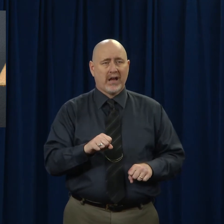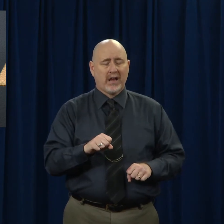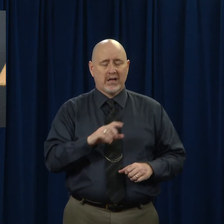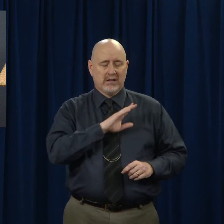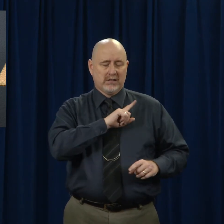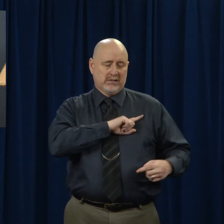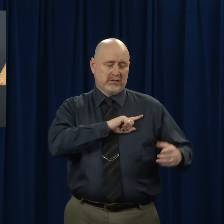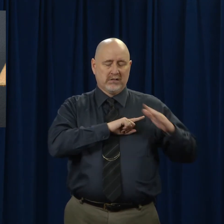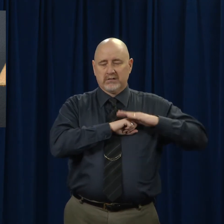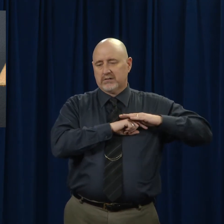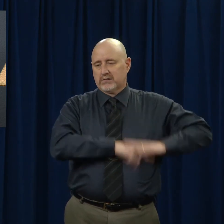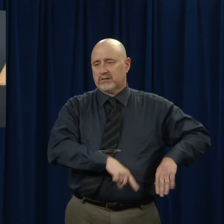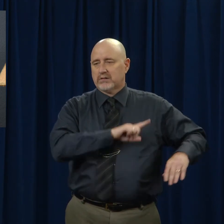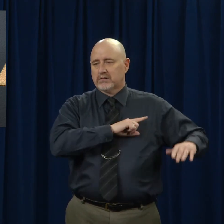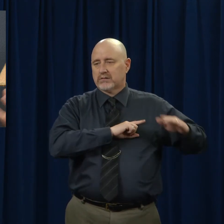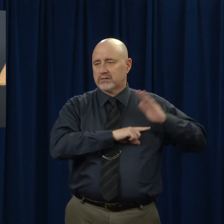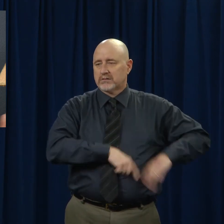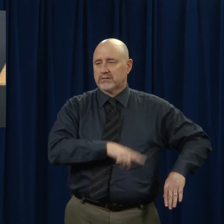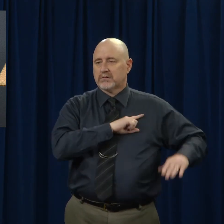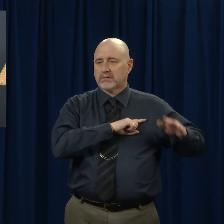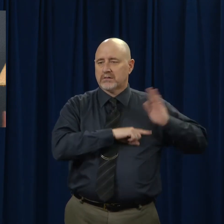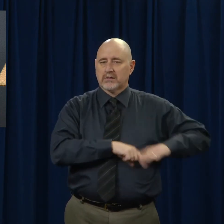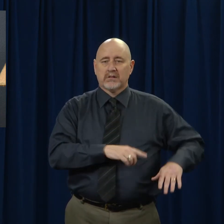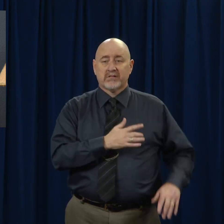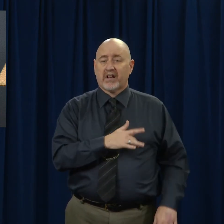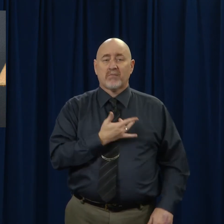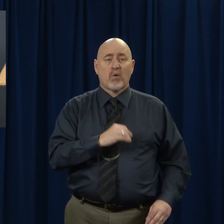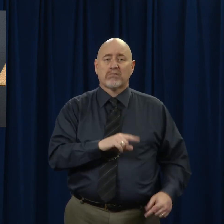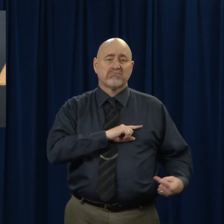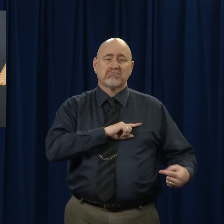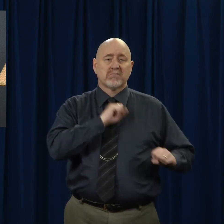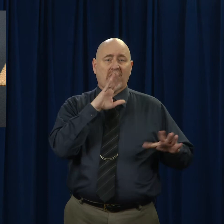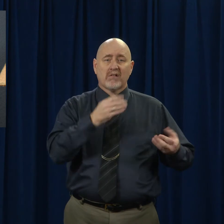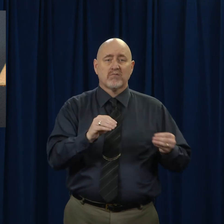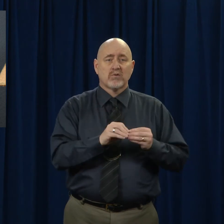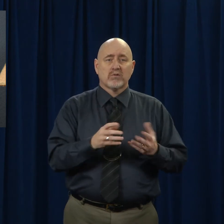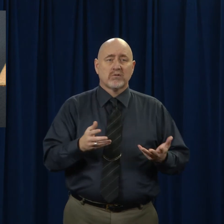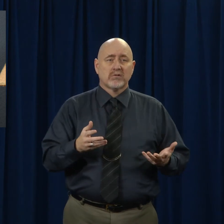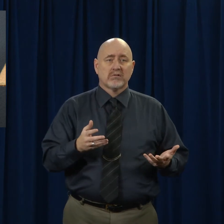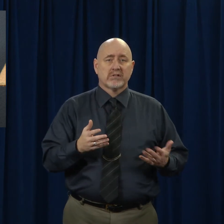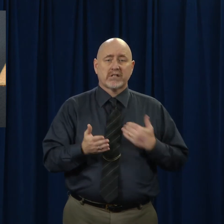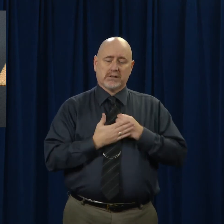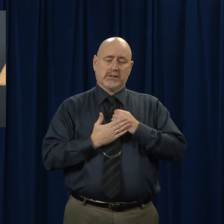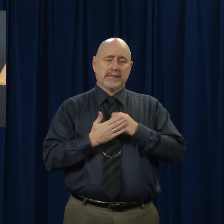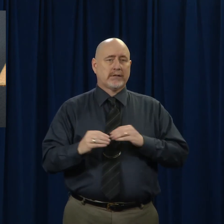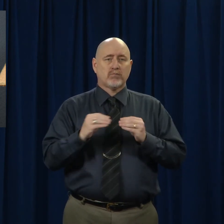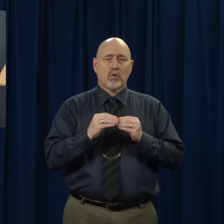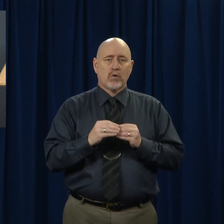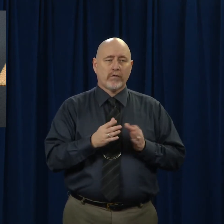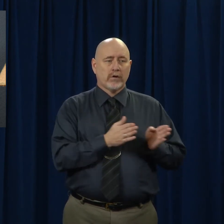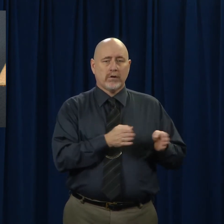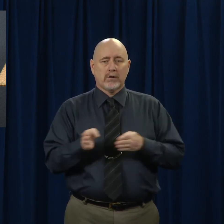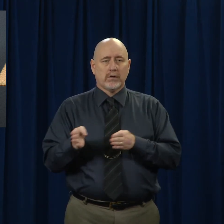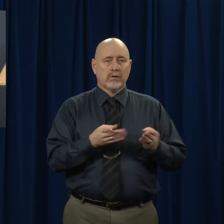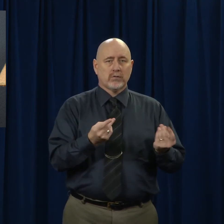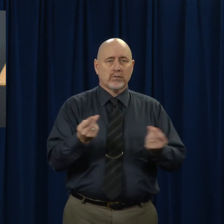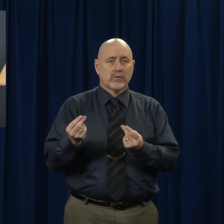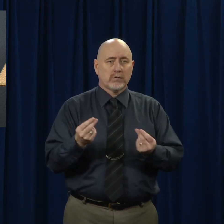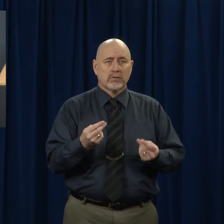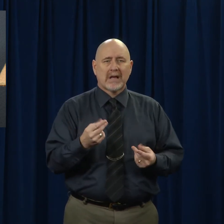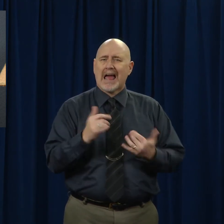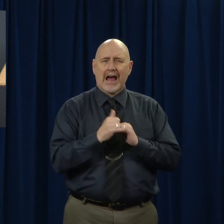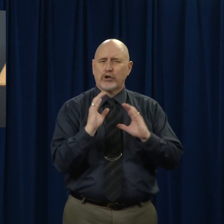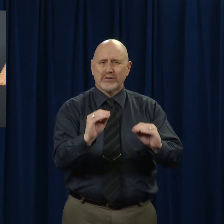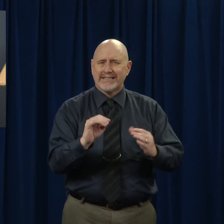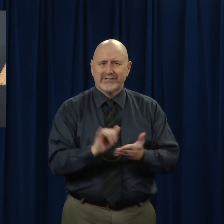your conscience so often that you just don't feel it anymore, and it doesn't act as a guide for your life anymore. How